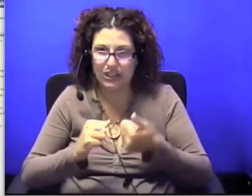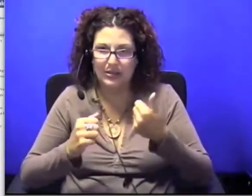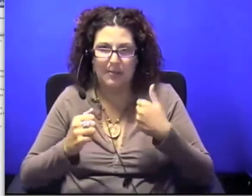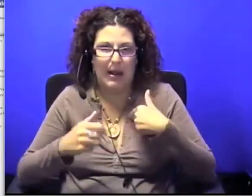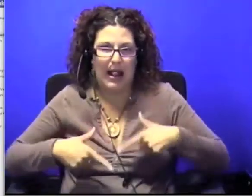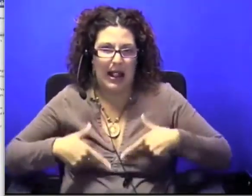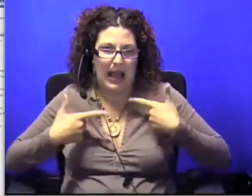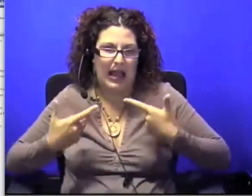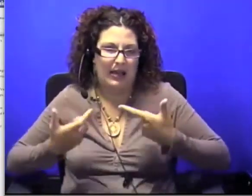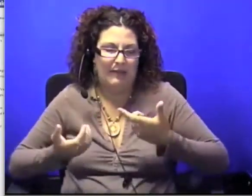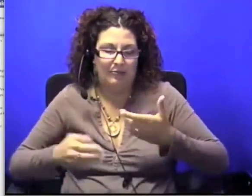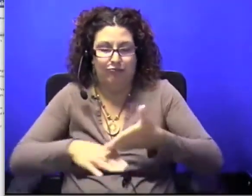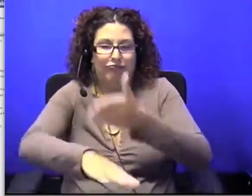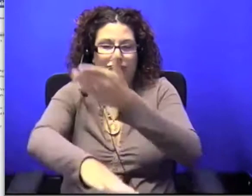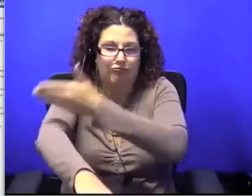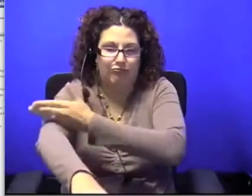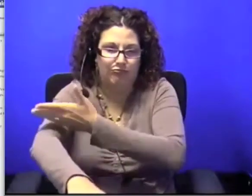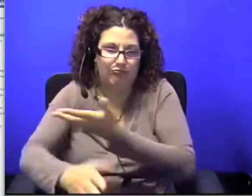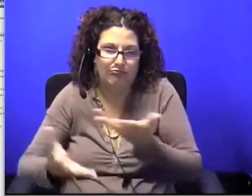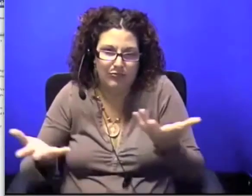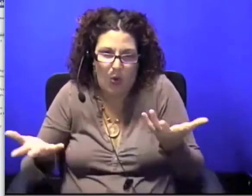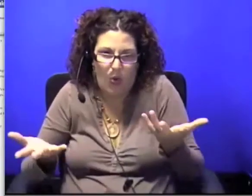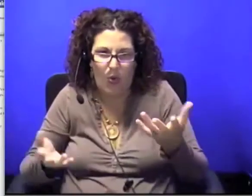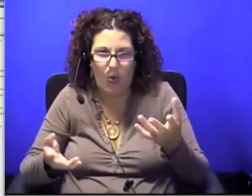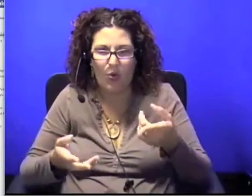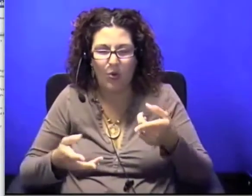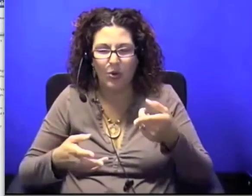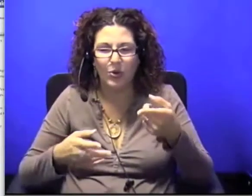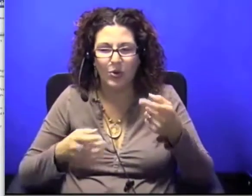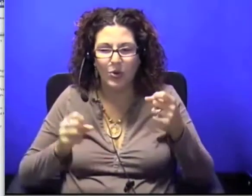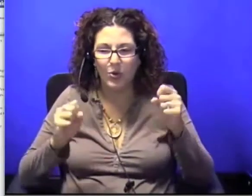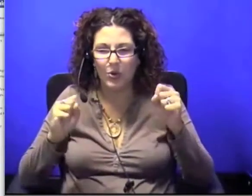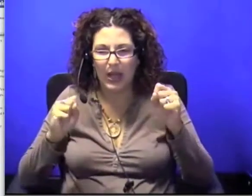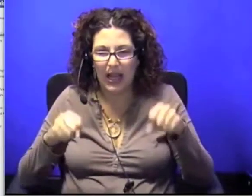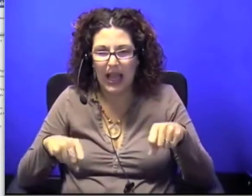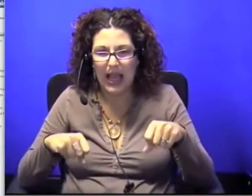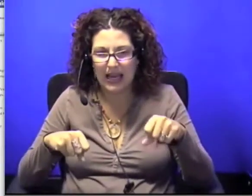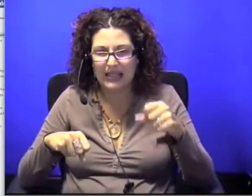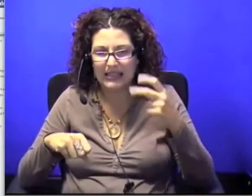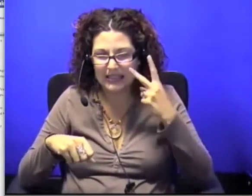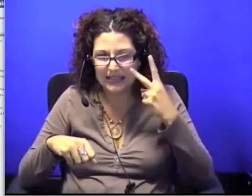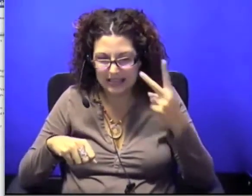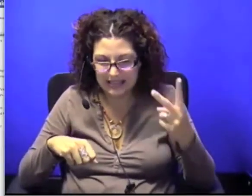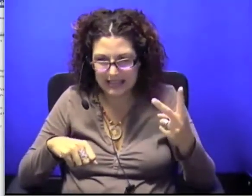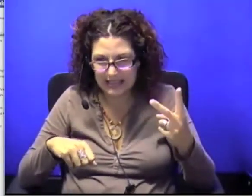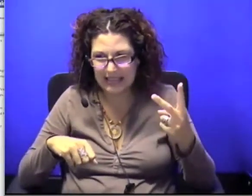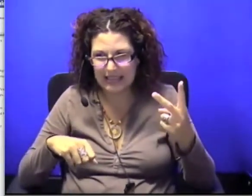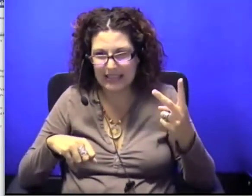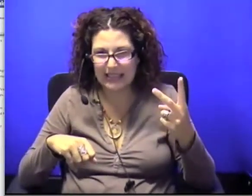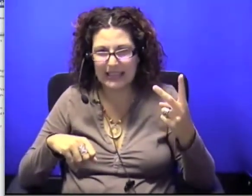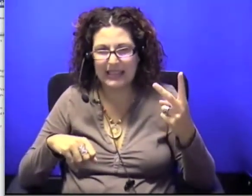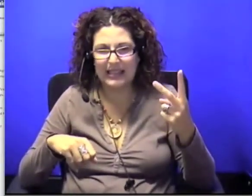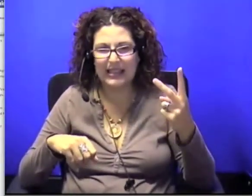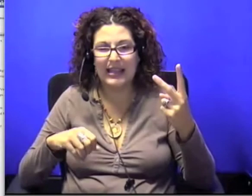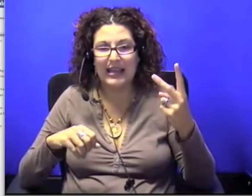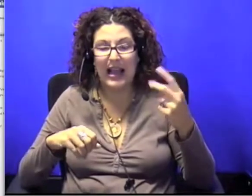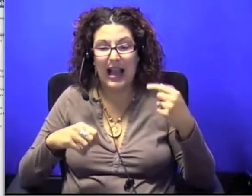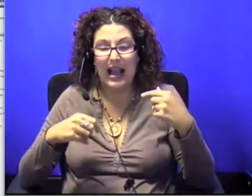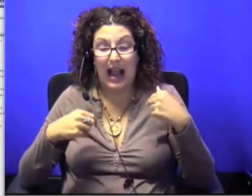greatest rewards come from. And so you can measure one's greatness by how many people they have